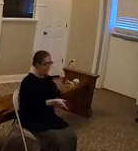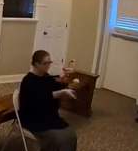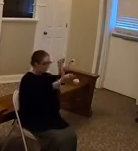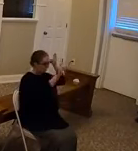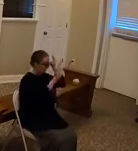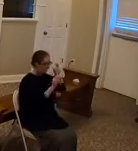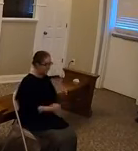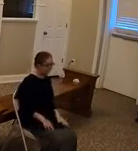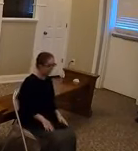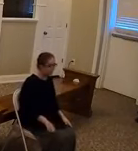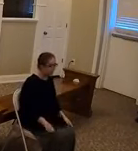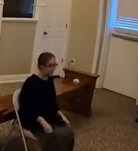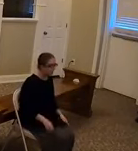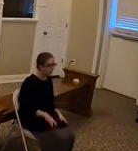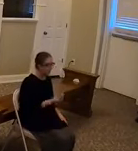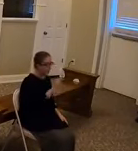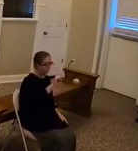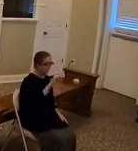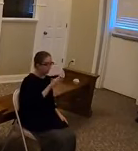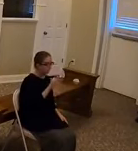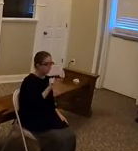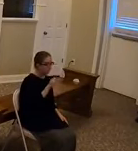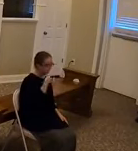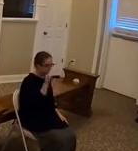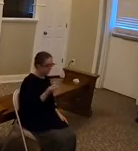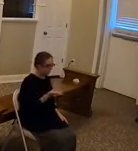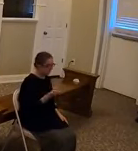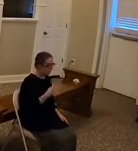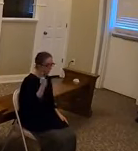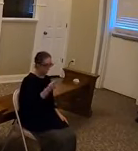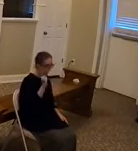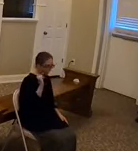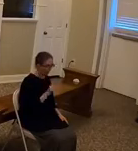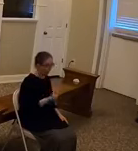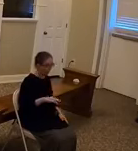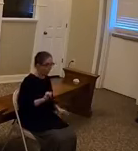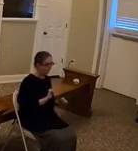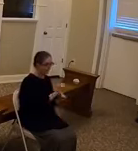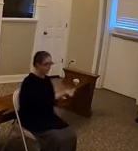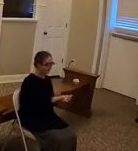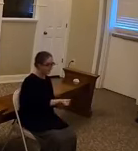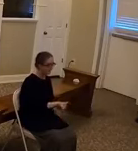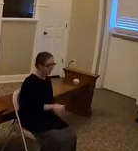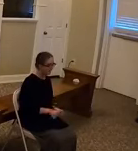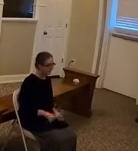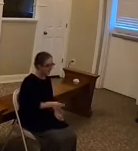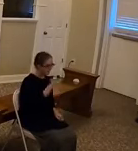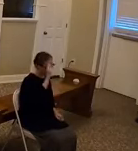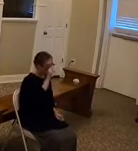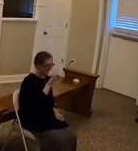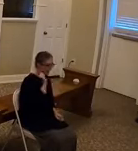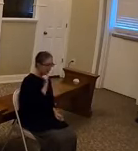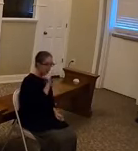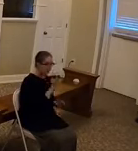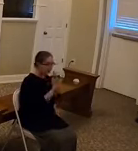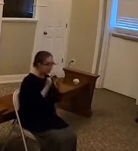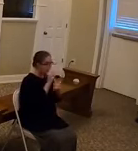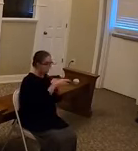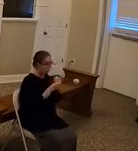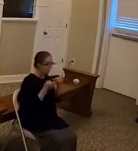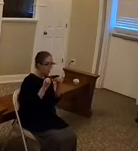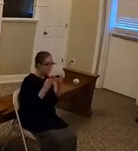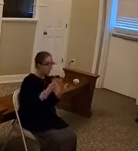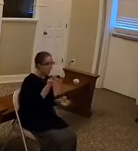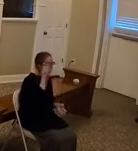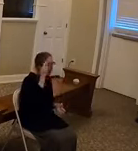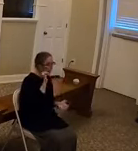them? And Ziba said, well, the only one left. Obviously, he wasn't really talked about that much